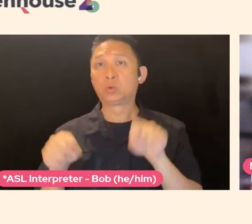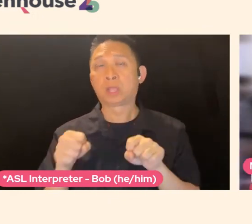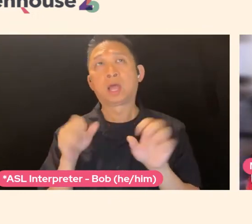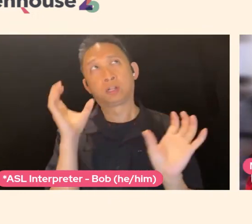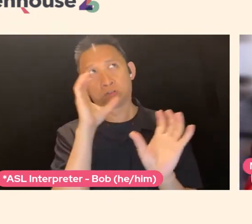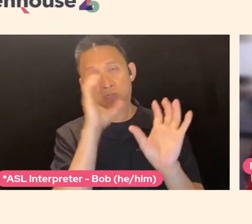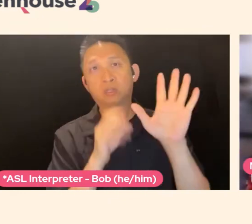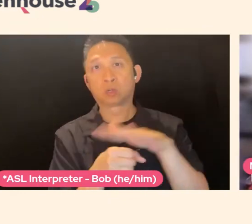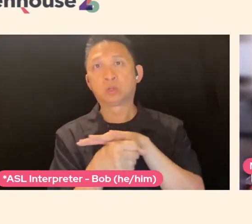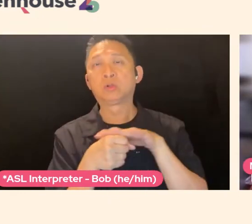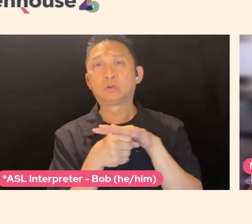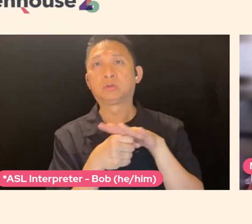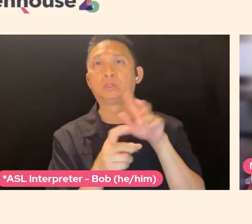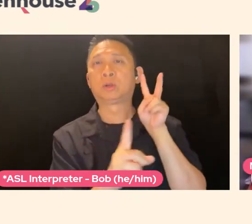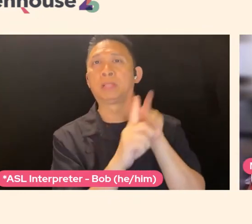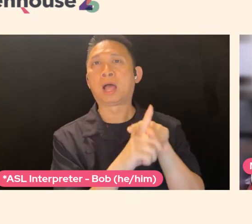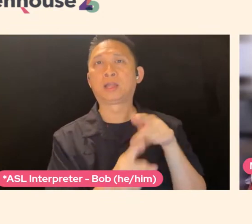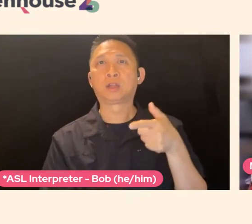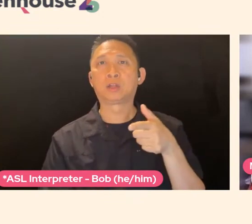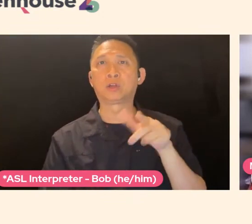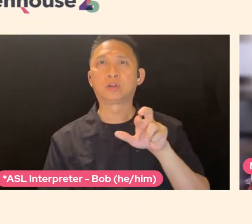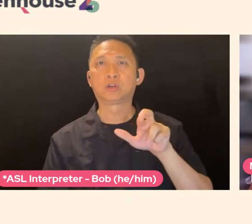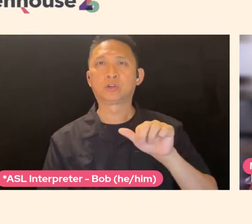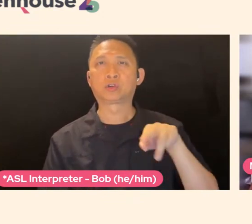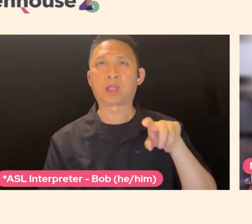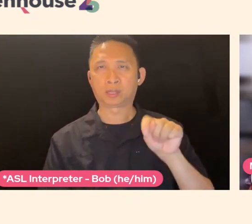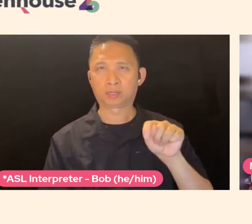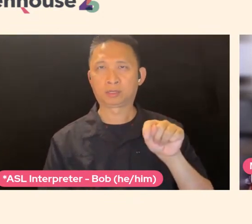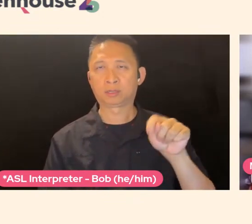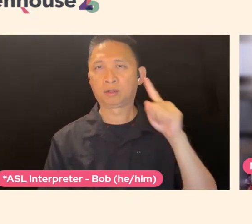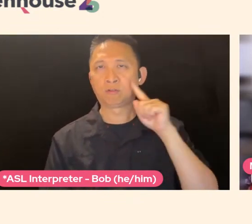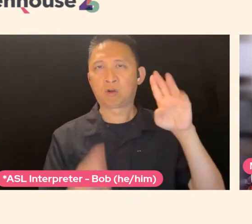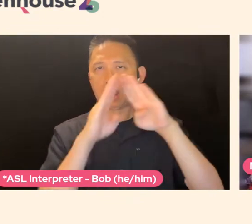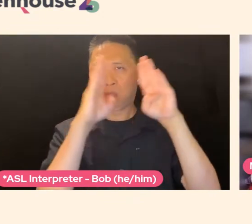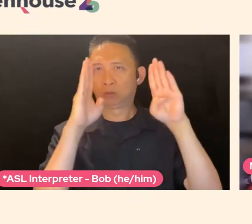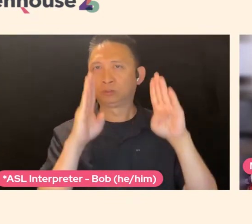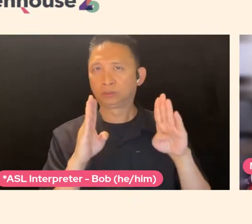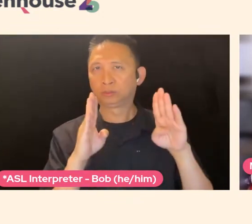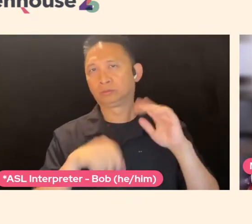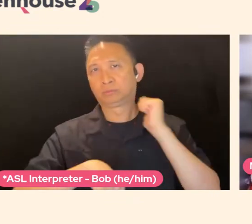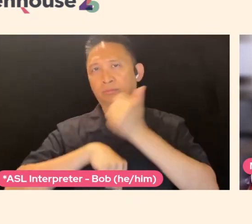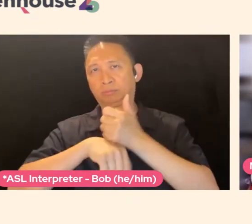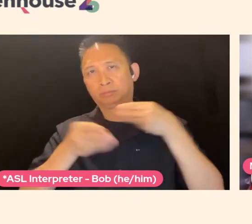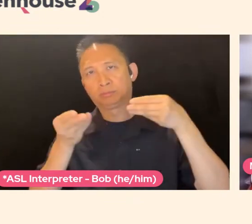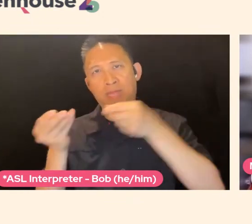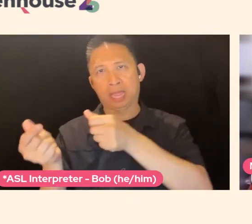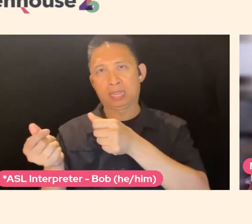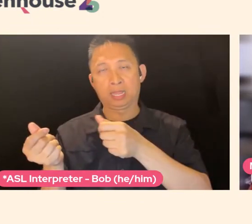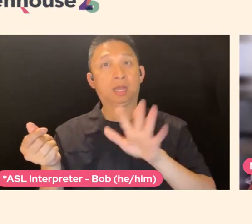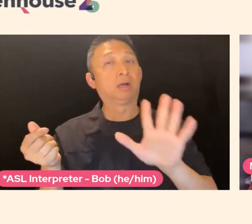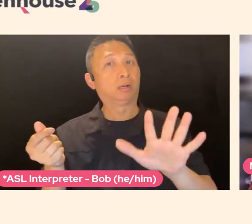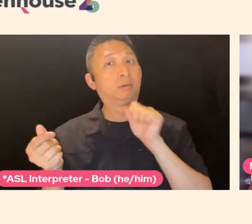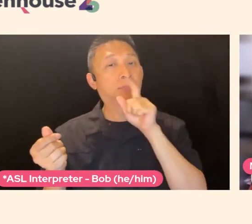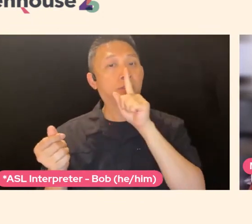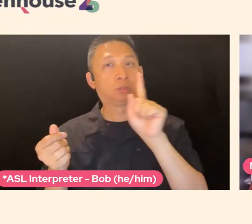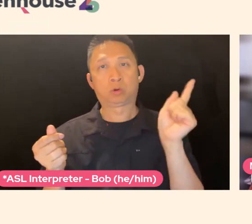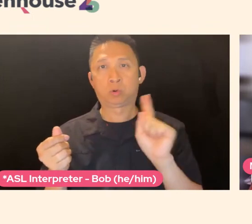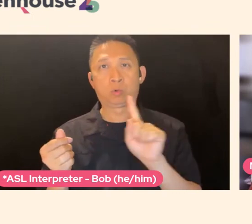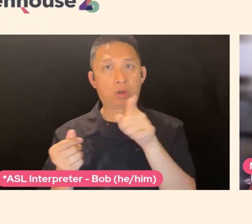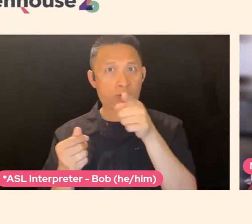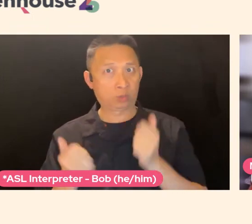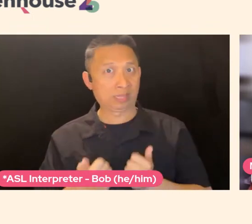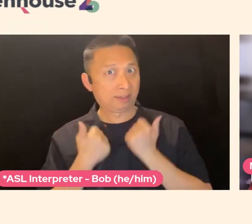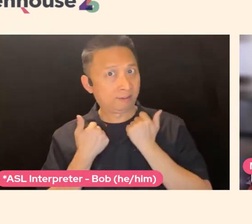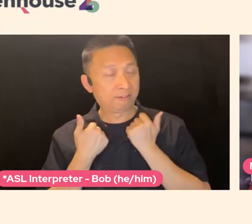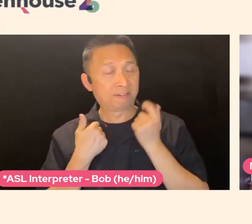to apply for grants for housing in your respective location. I'm not sure exactly where you're located, so I can't